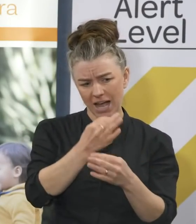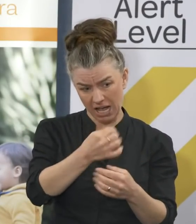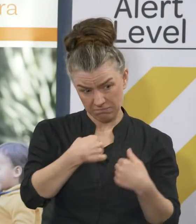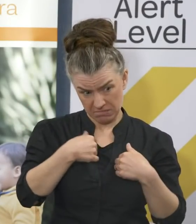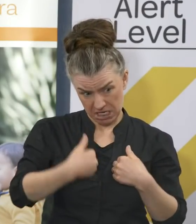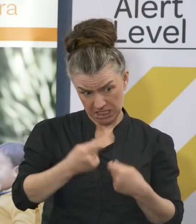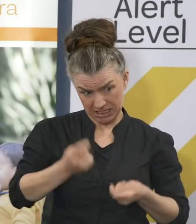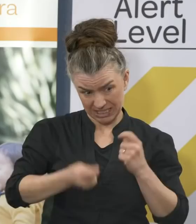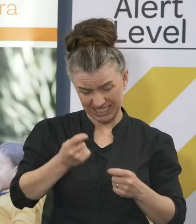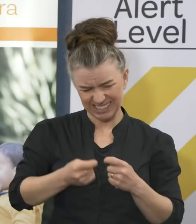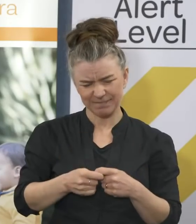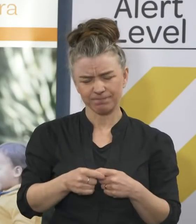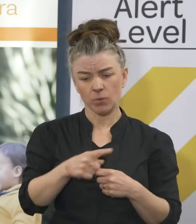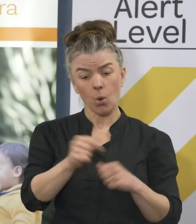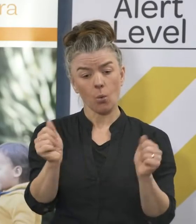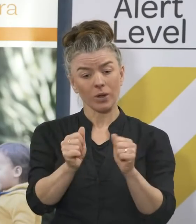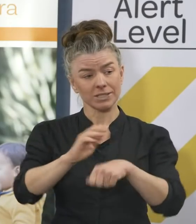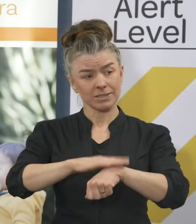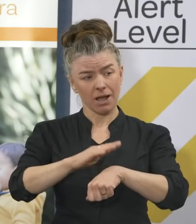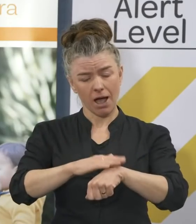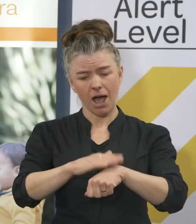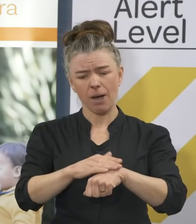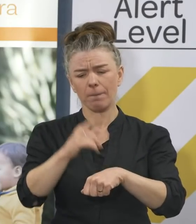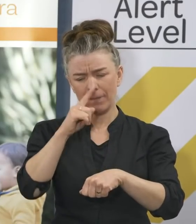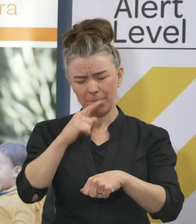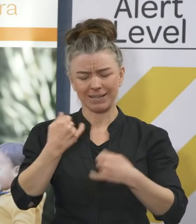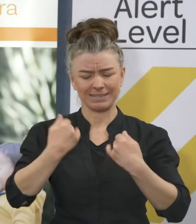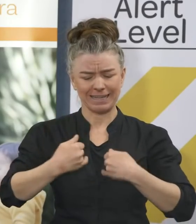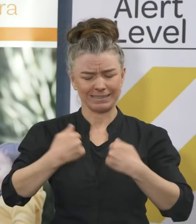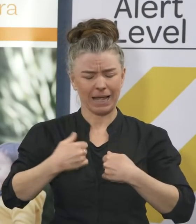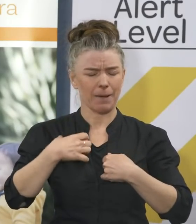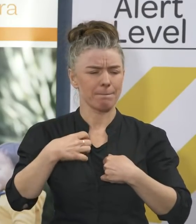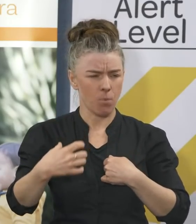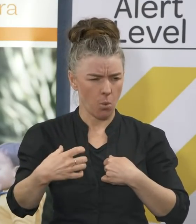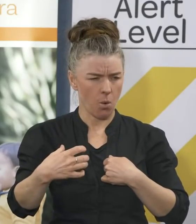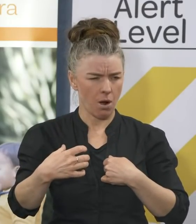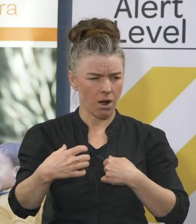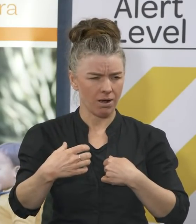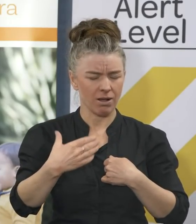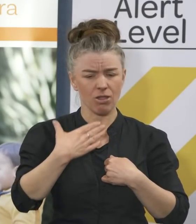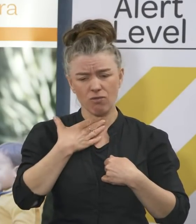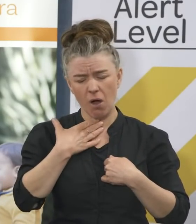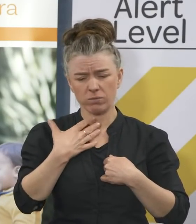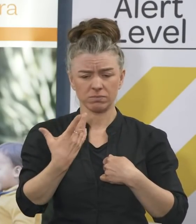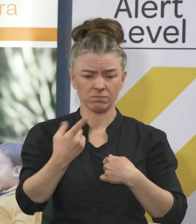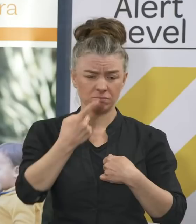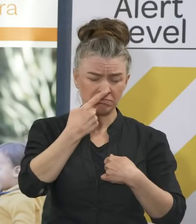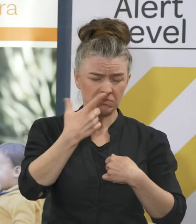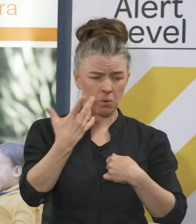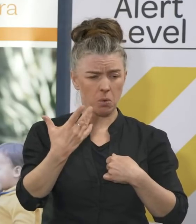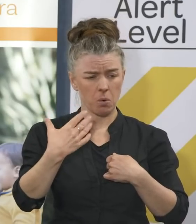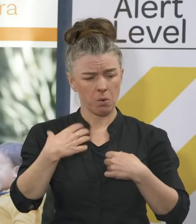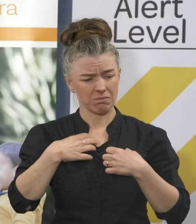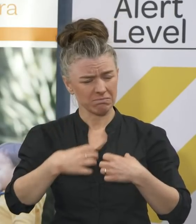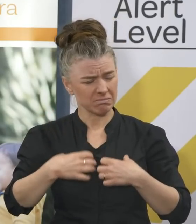increase of people who have respiratory symptoms. Clinicians will be best placed to determine whether or not